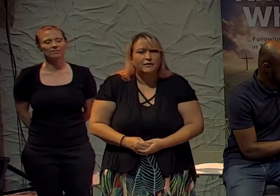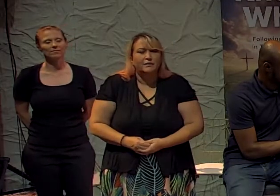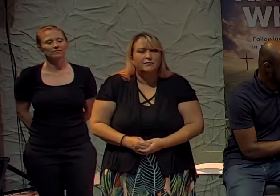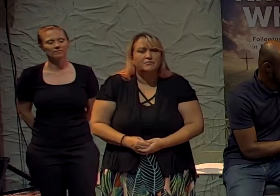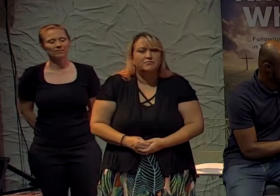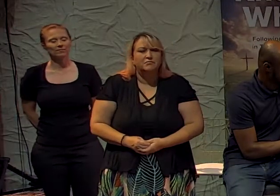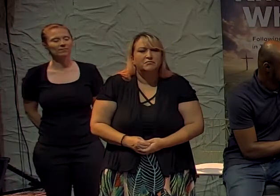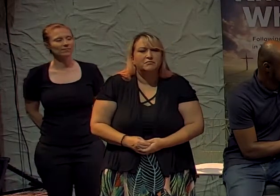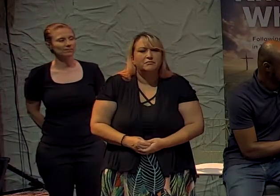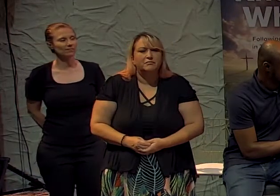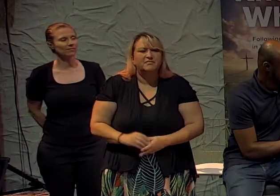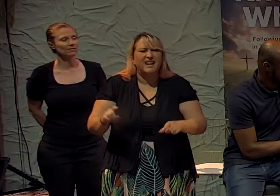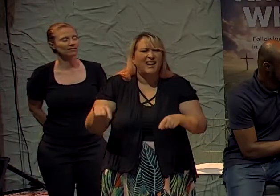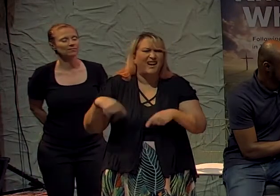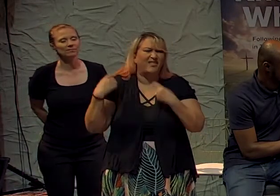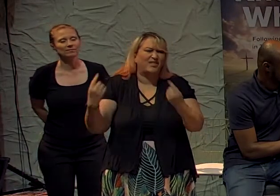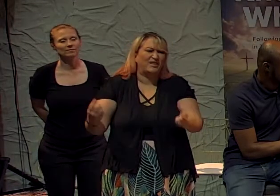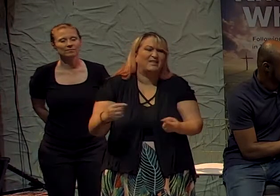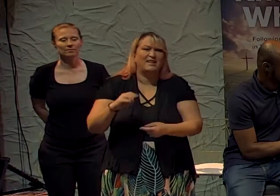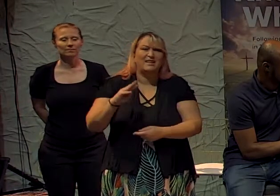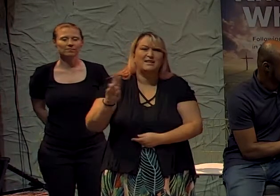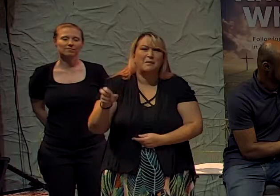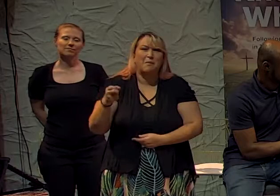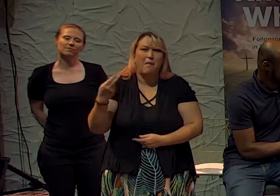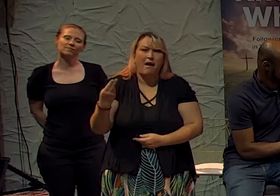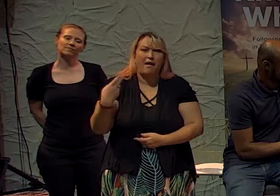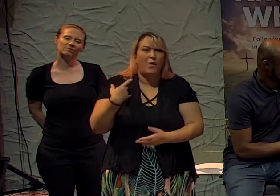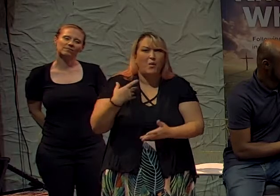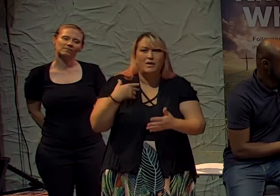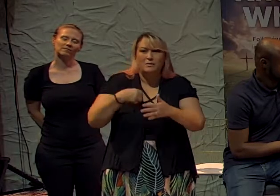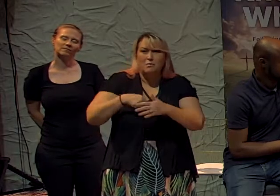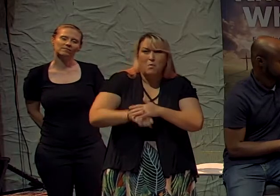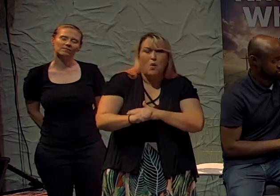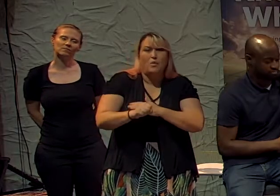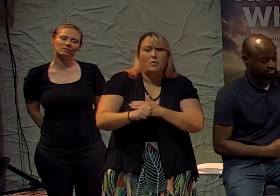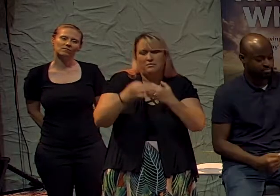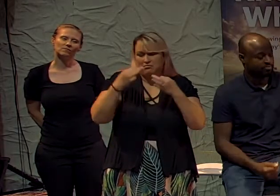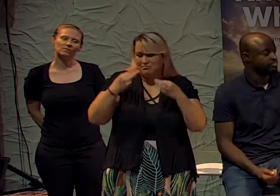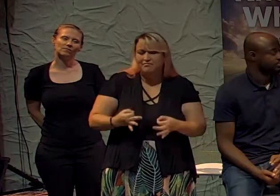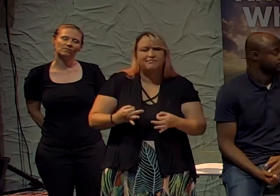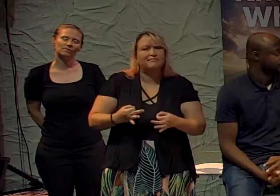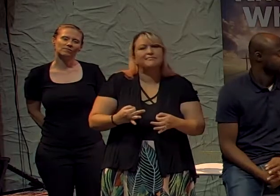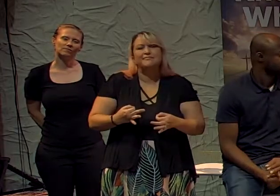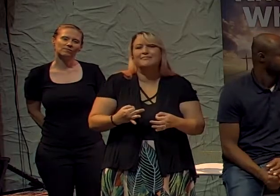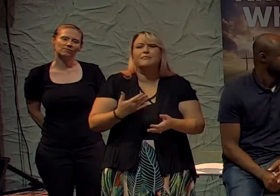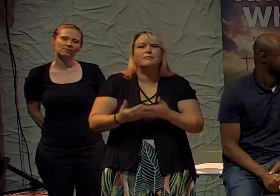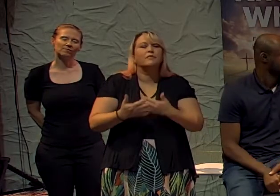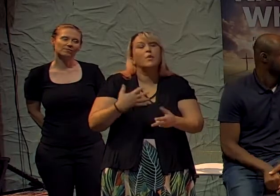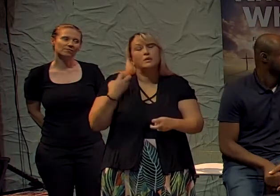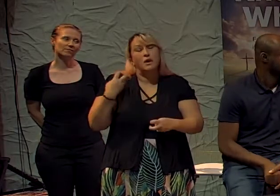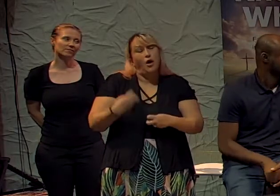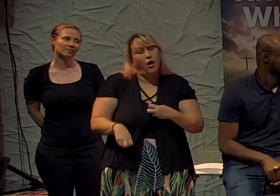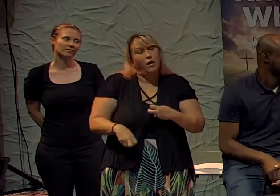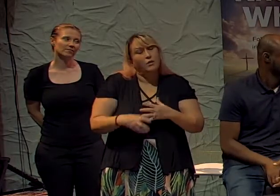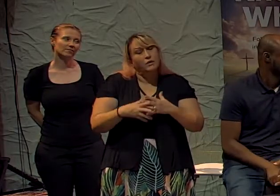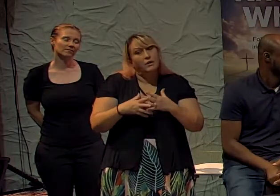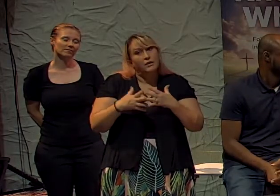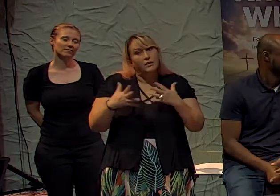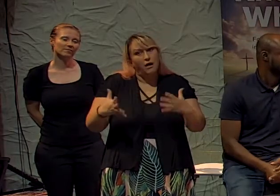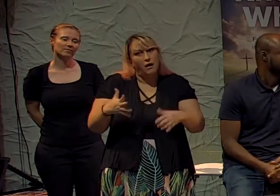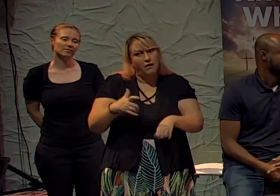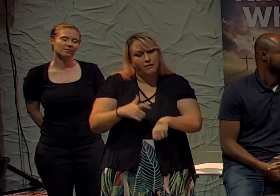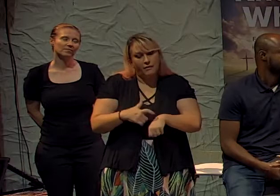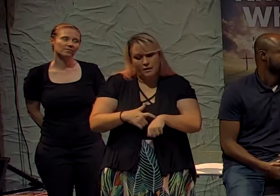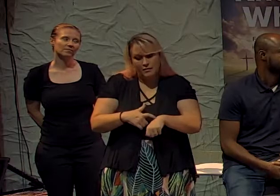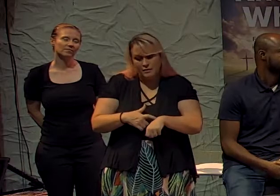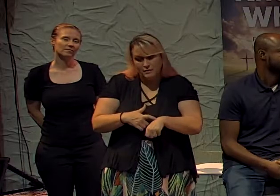since Micah was born, we just kind of made a decision that even though it was hard, there was a lot of times when Micah was born where I